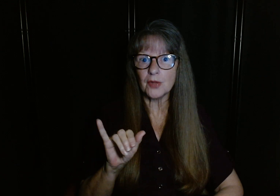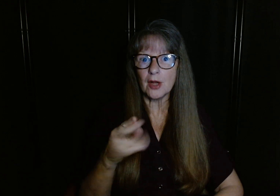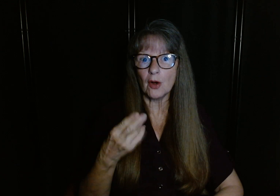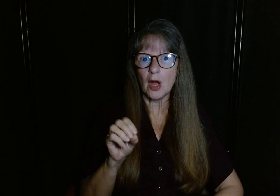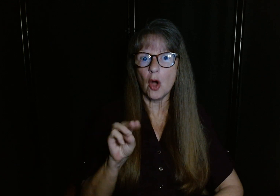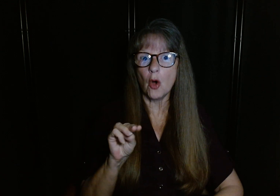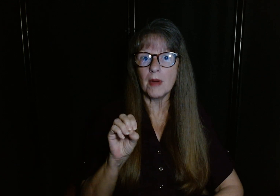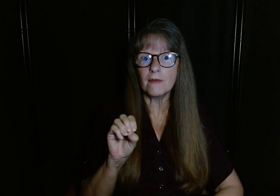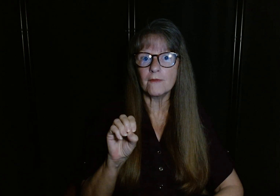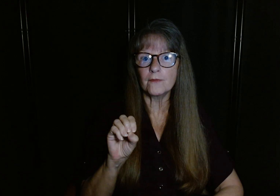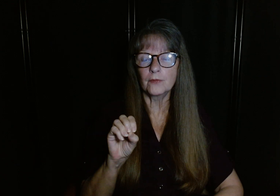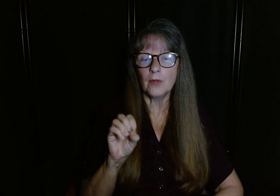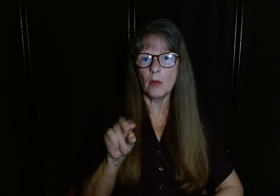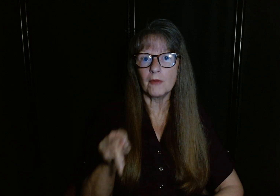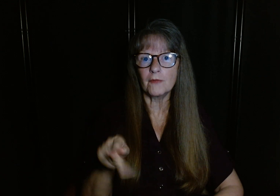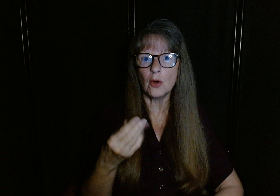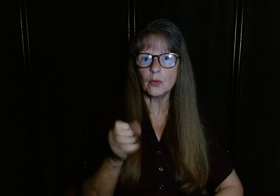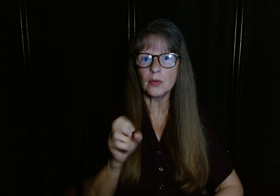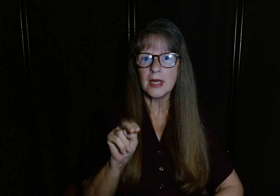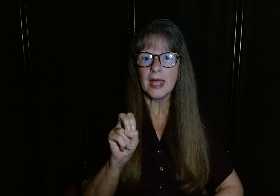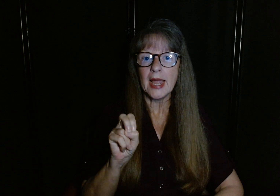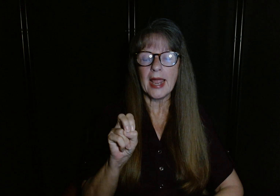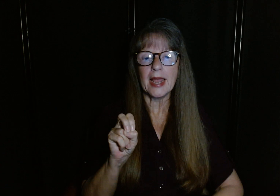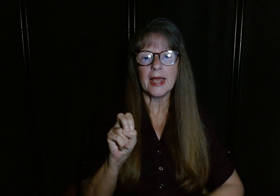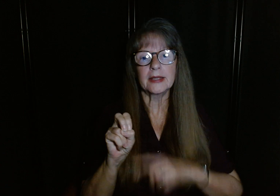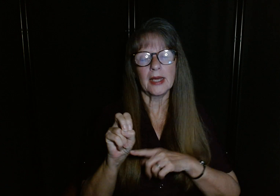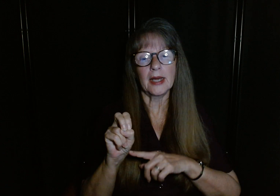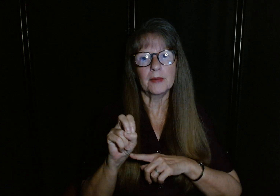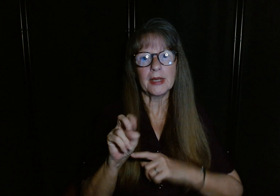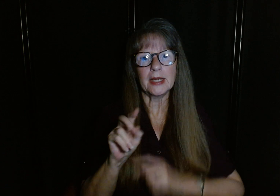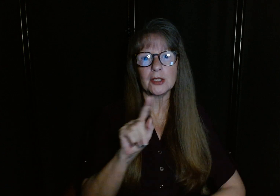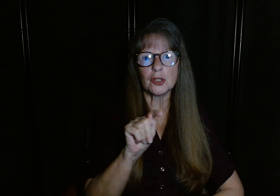are a homophone, and it is